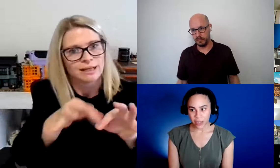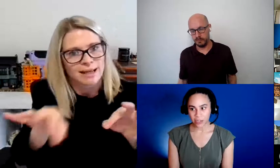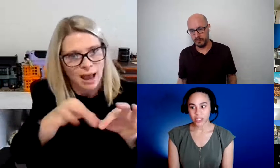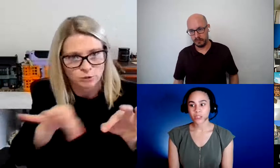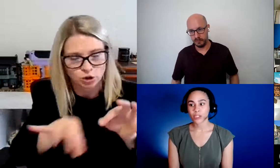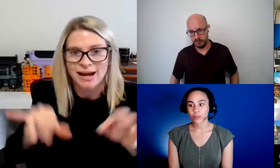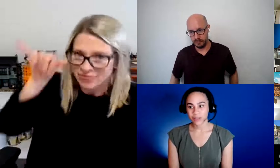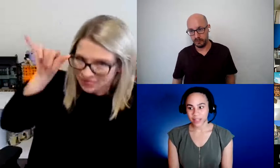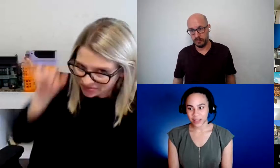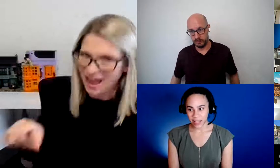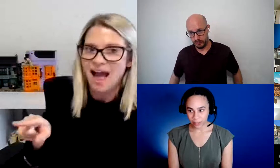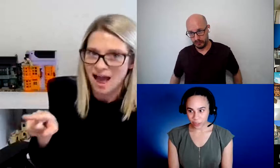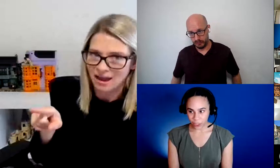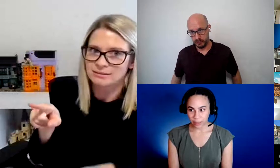hire someone to provide the captioning.